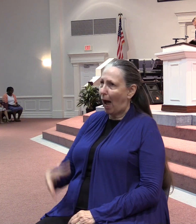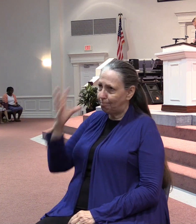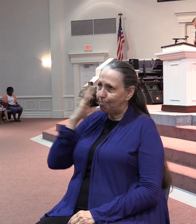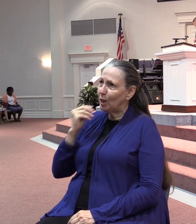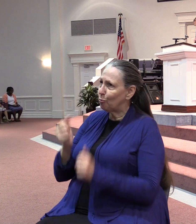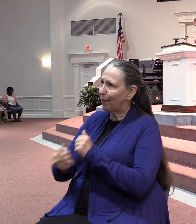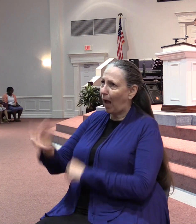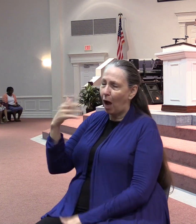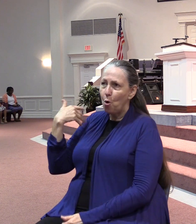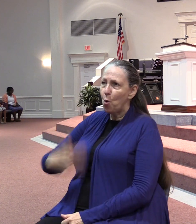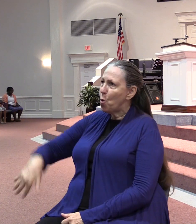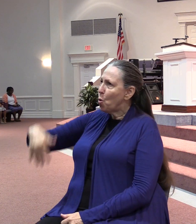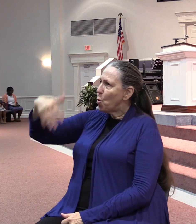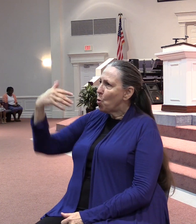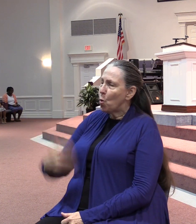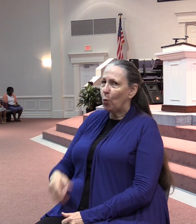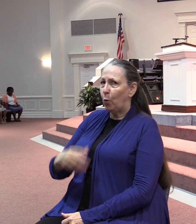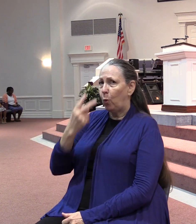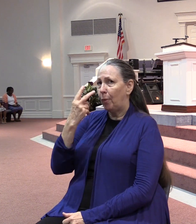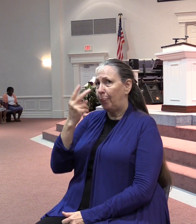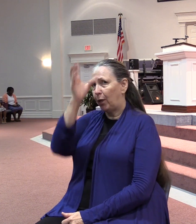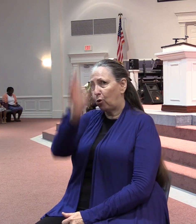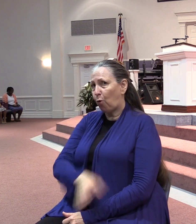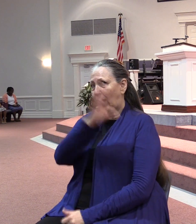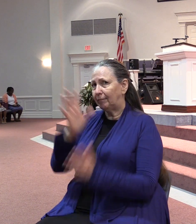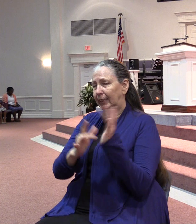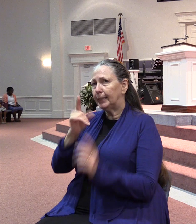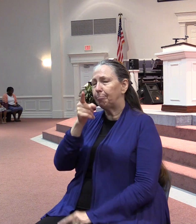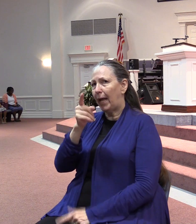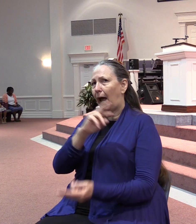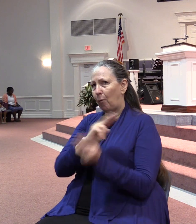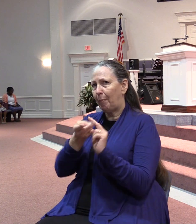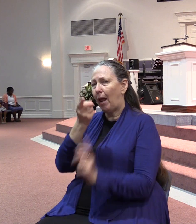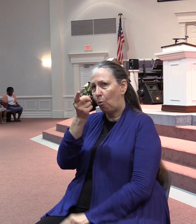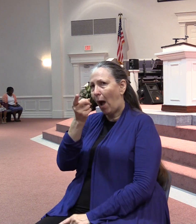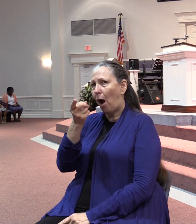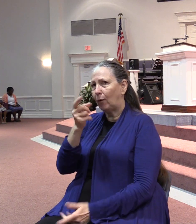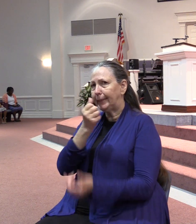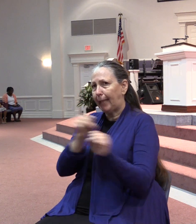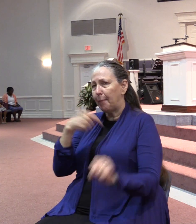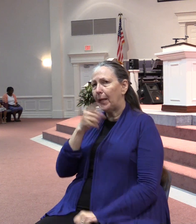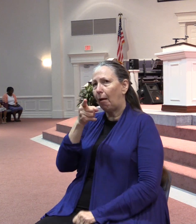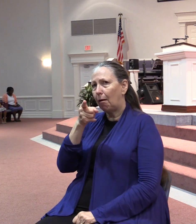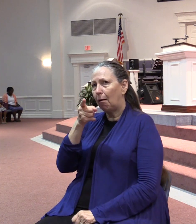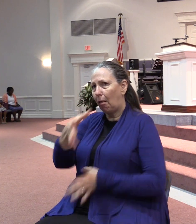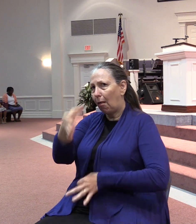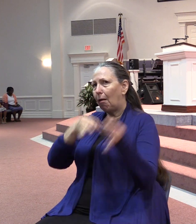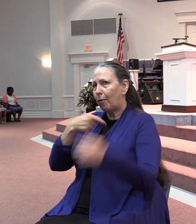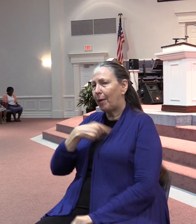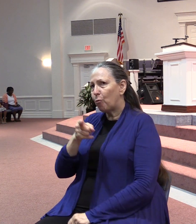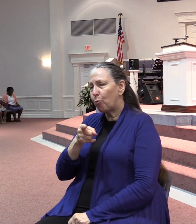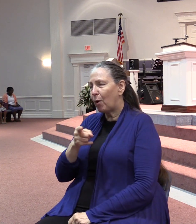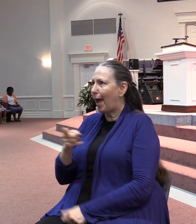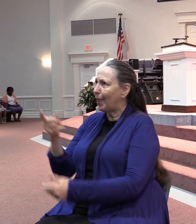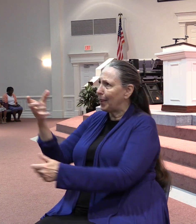and experience with the cross, with the blood, and with the power of the Holy Ghost. Amen. And